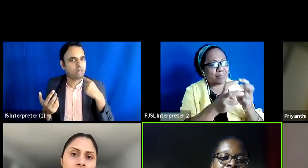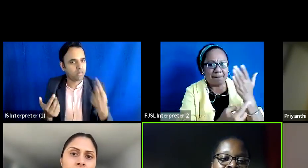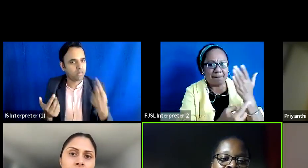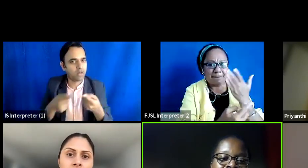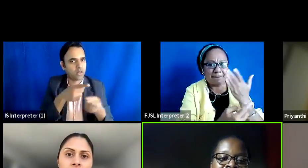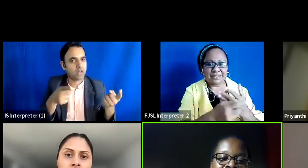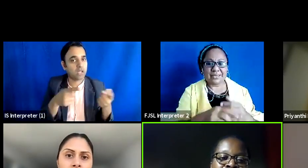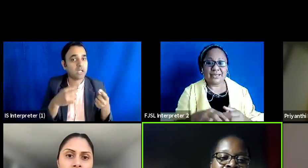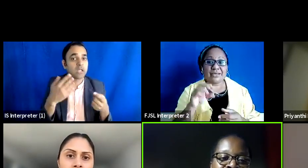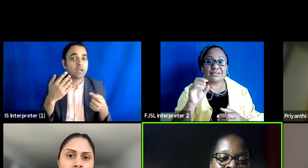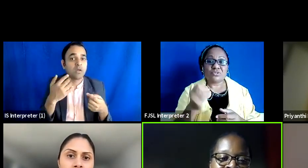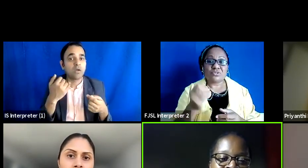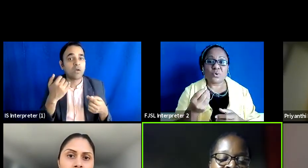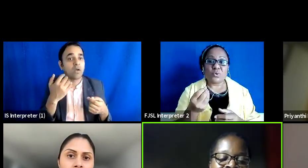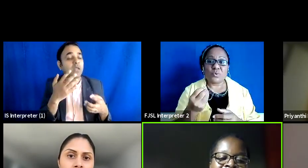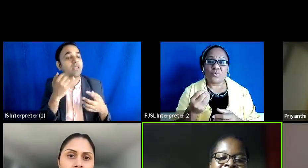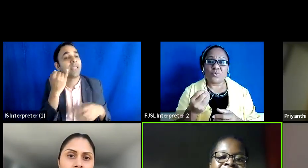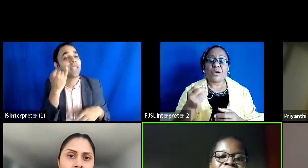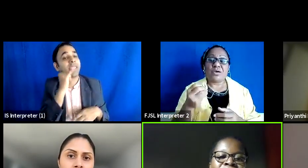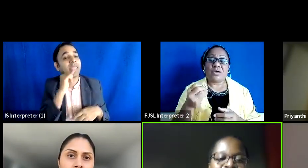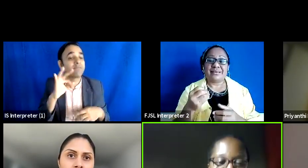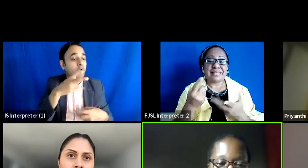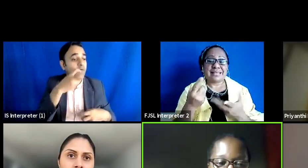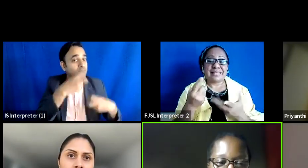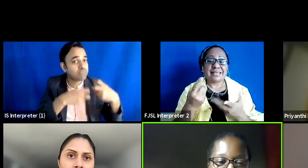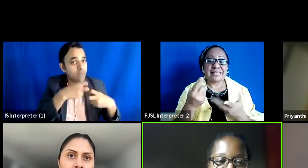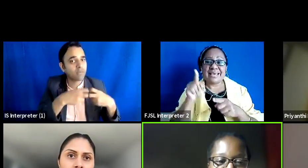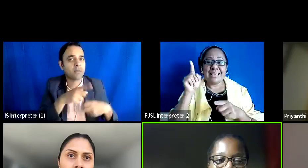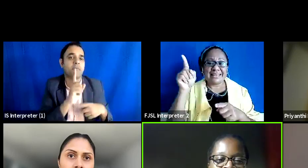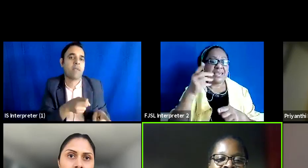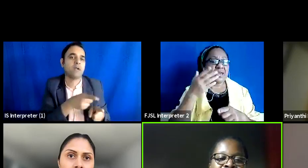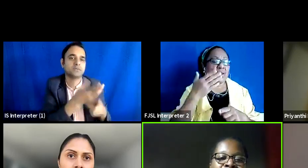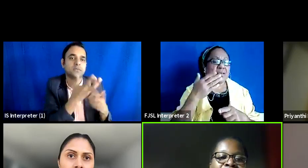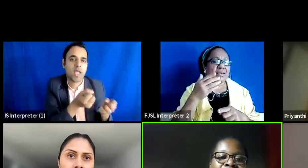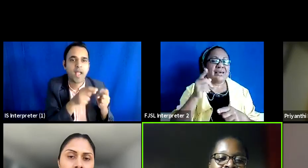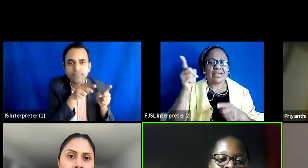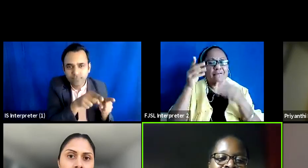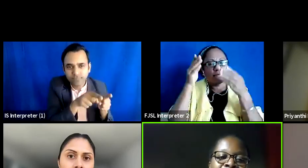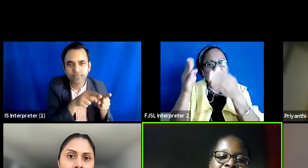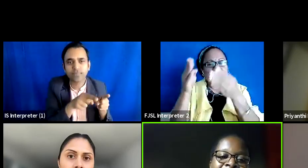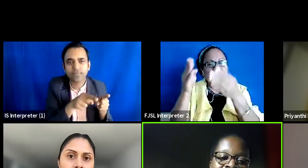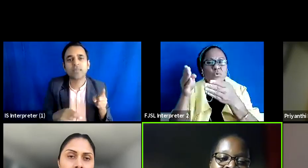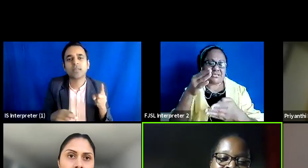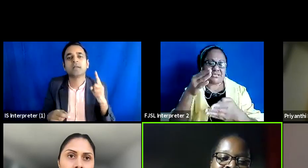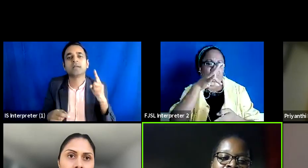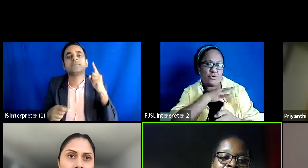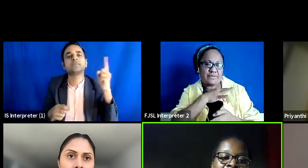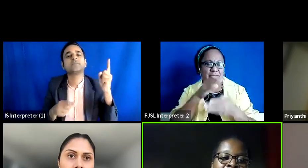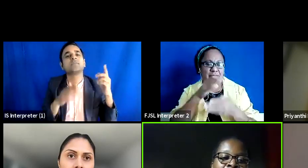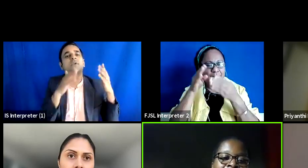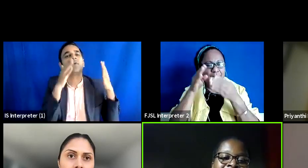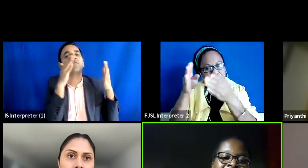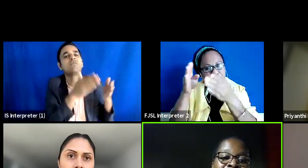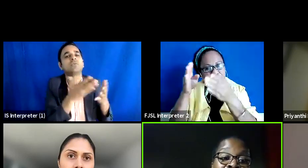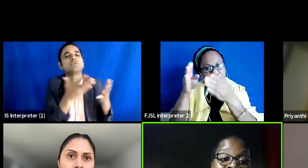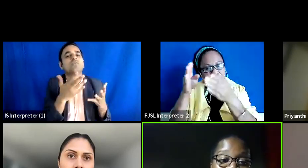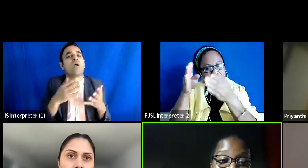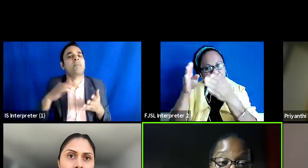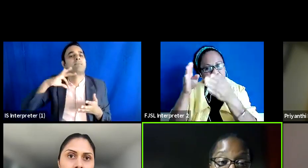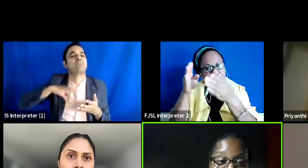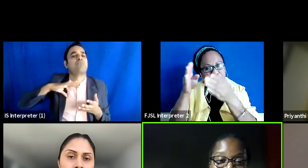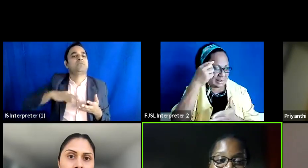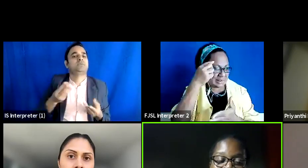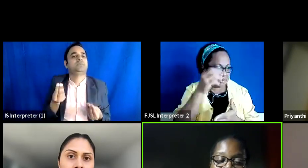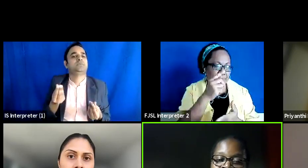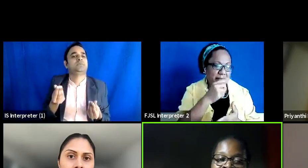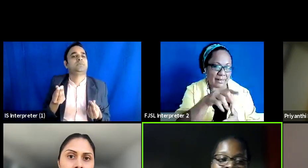in capitalist-driven solutions, that if you fail to engage with